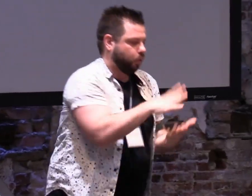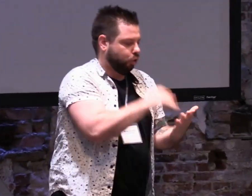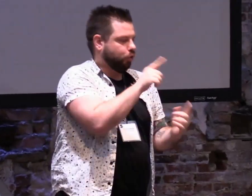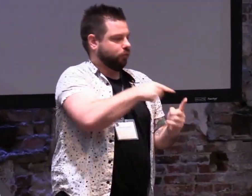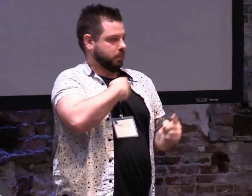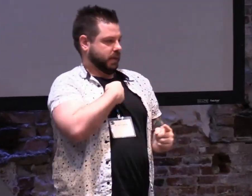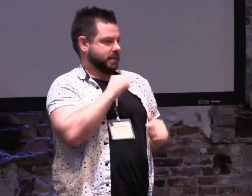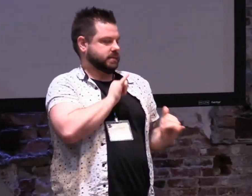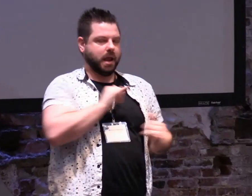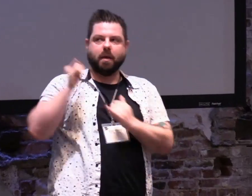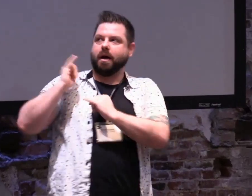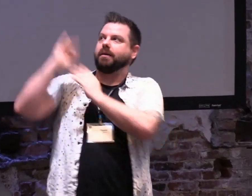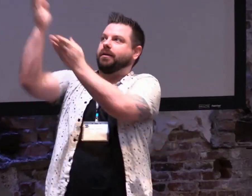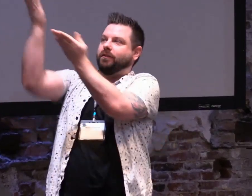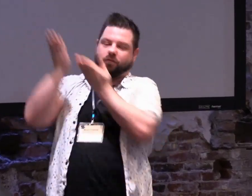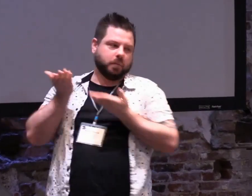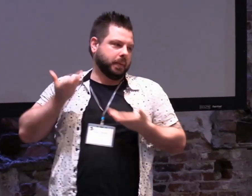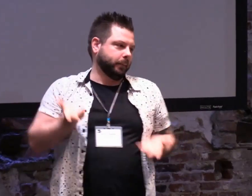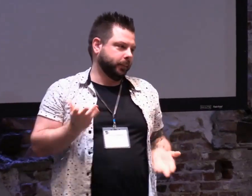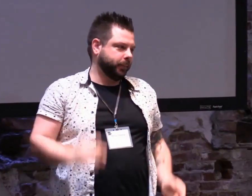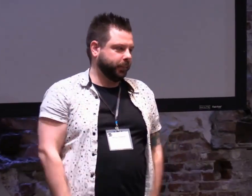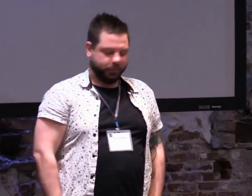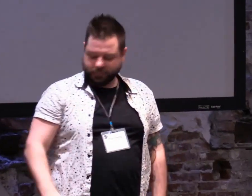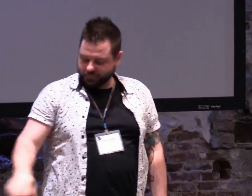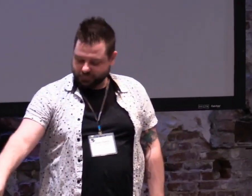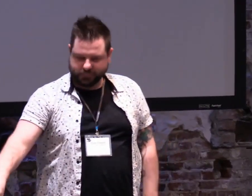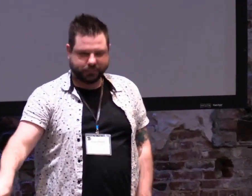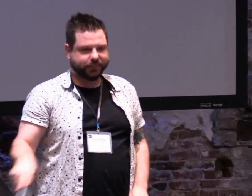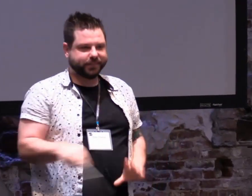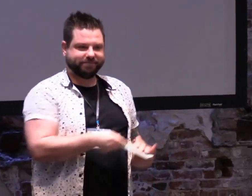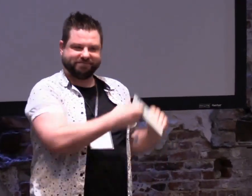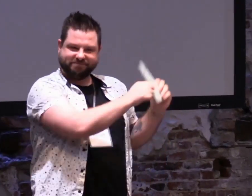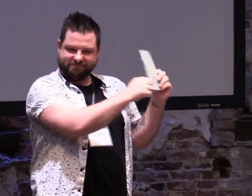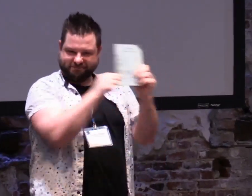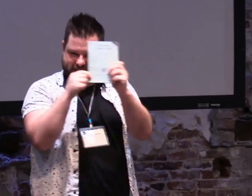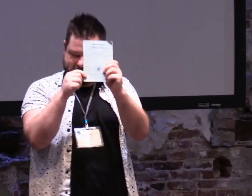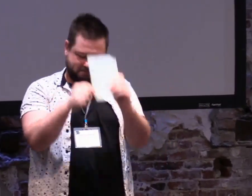to inspire other students, because what he gives me, I pass it forward.